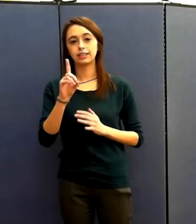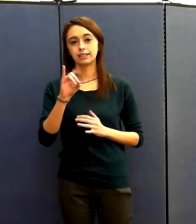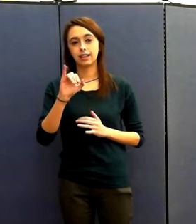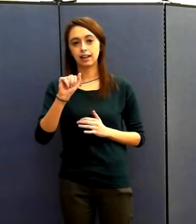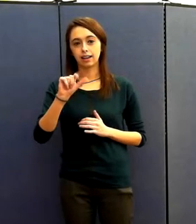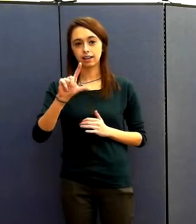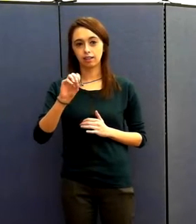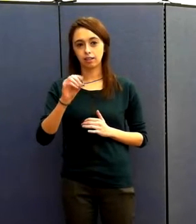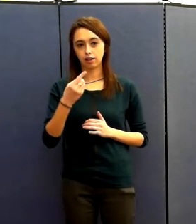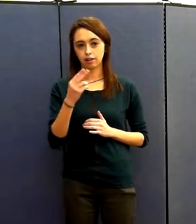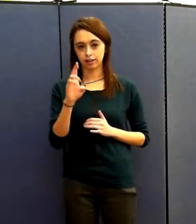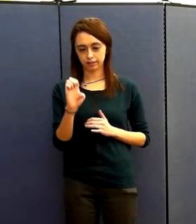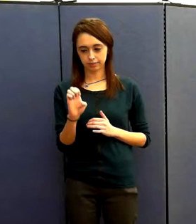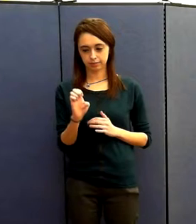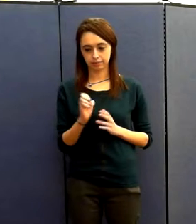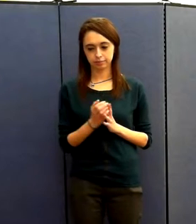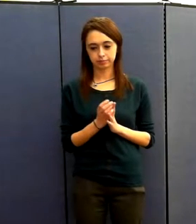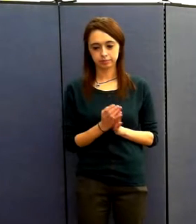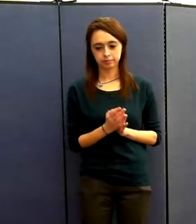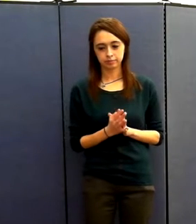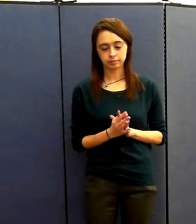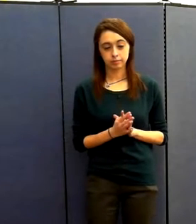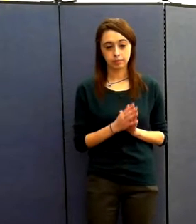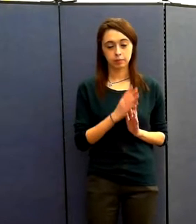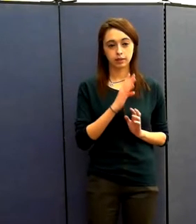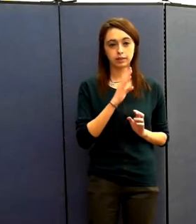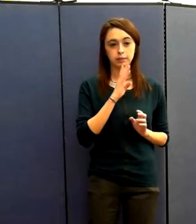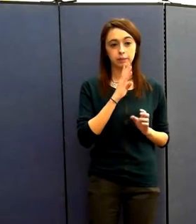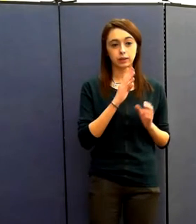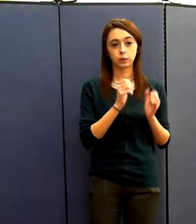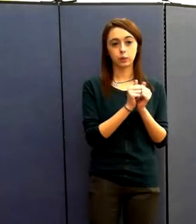research, but instead speak with and to them.